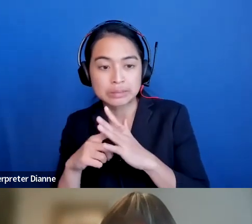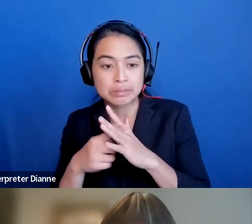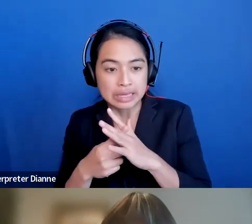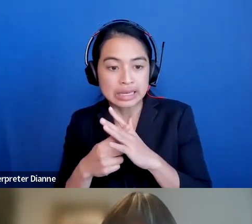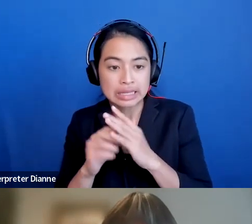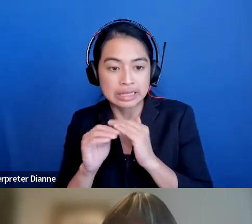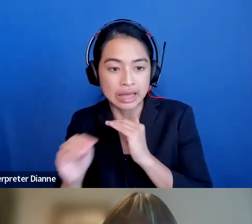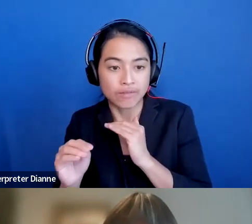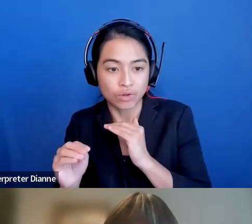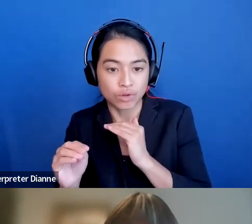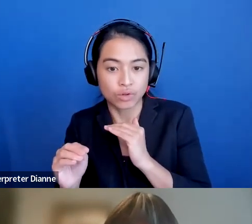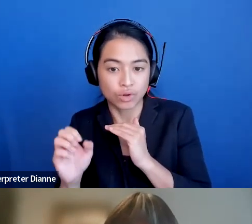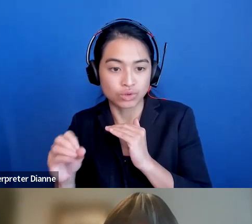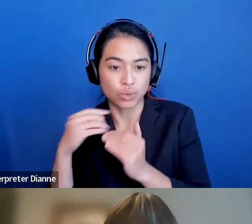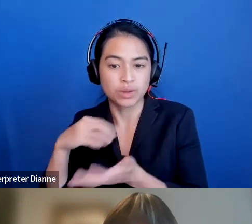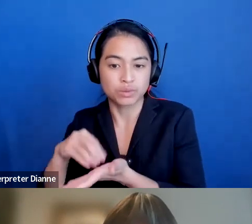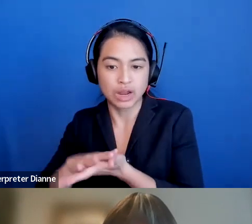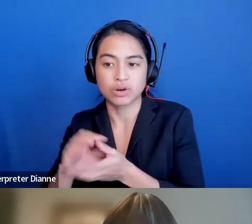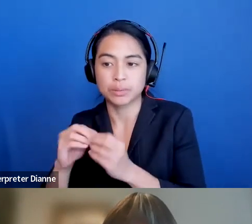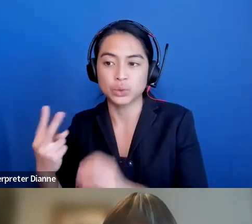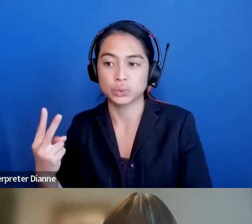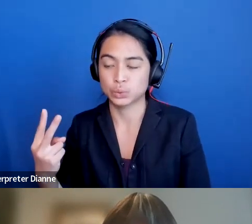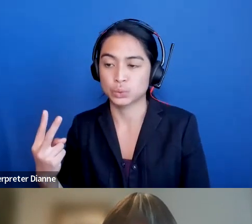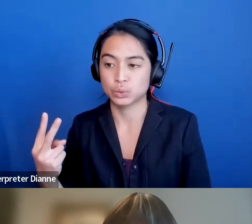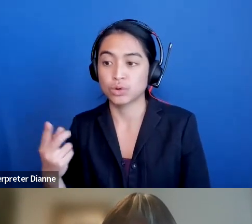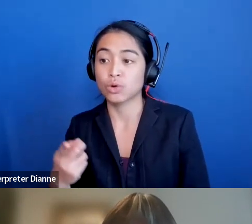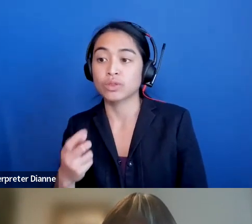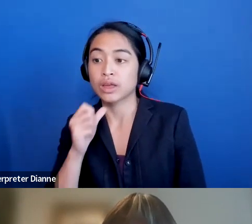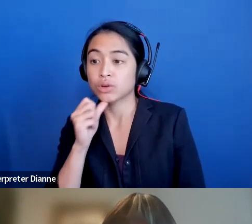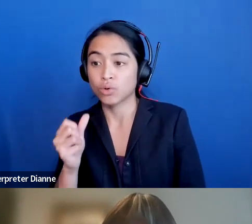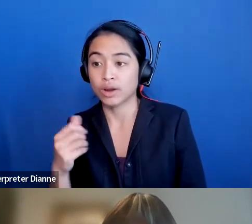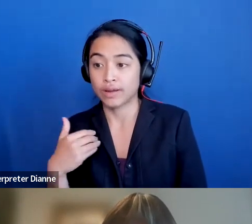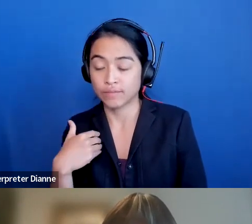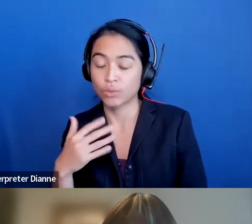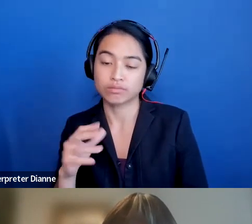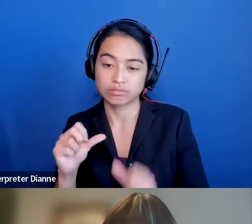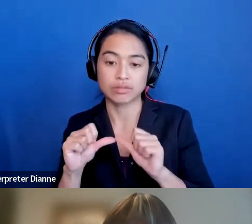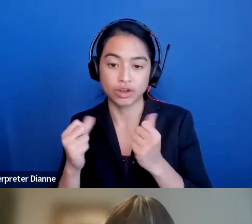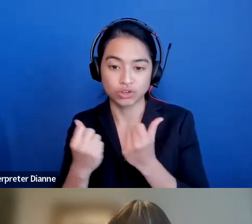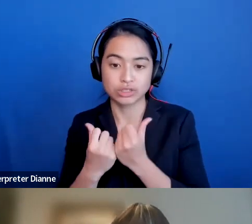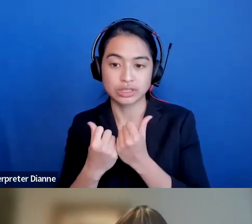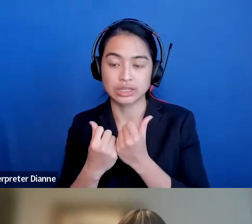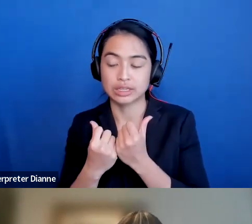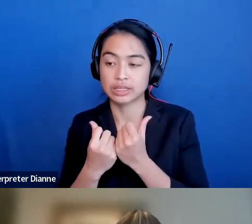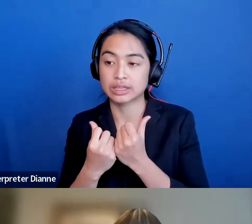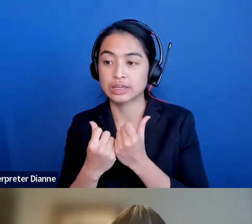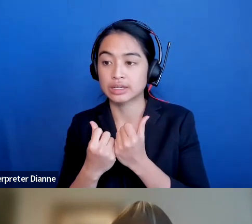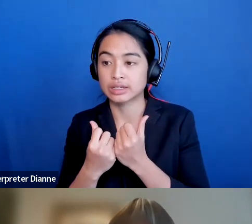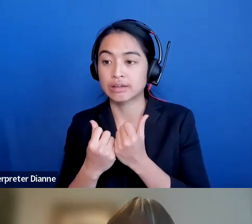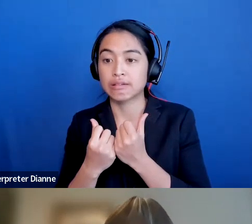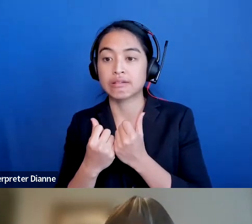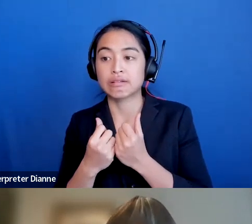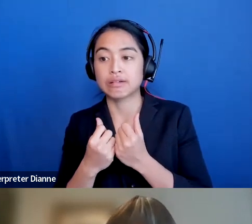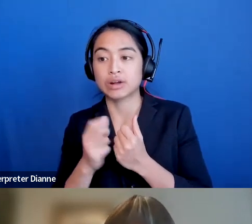capacity in place. So that was rated at a 2. So while they don't have, the agency didn't